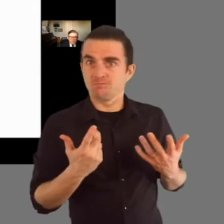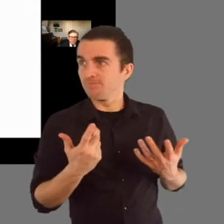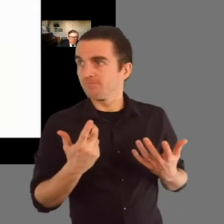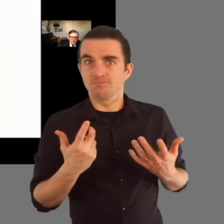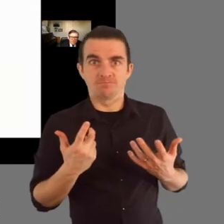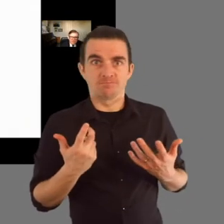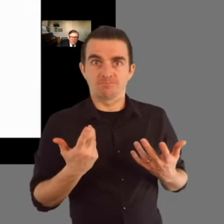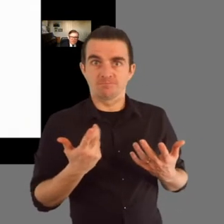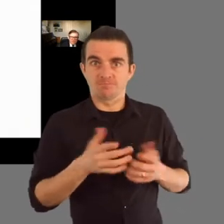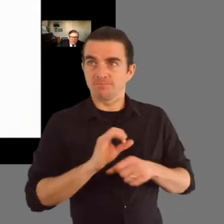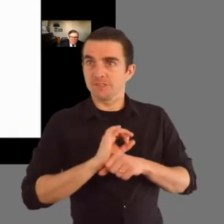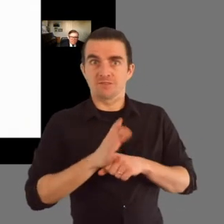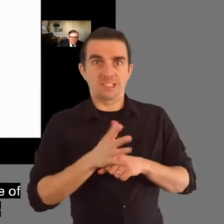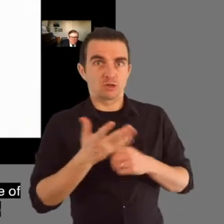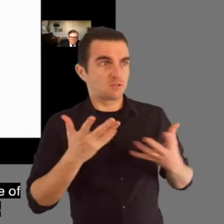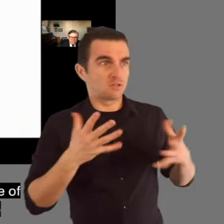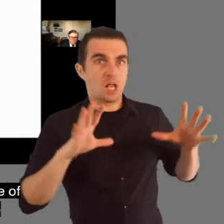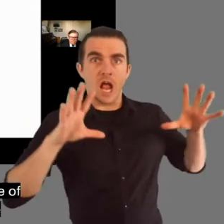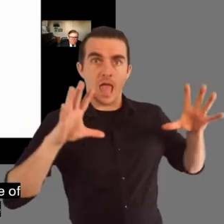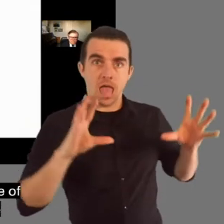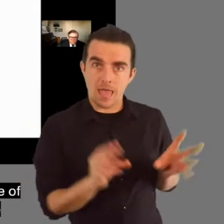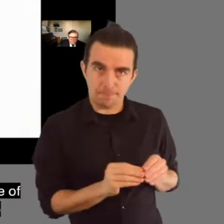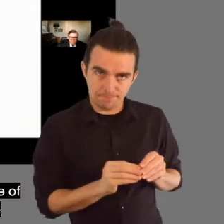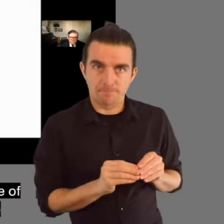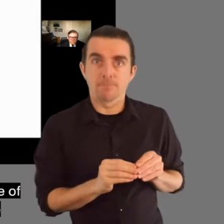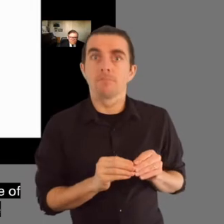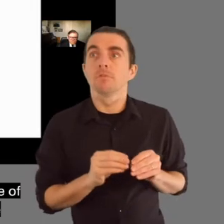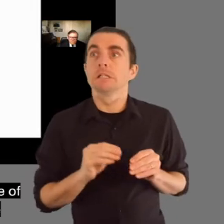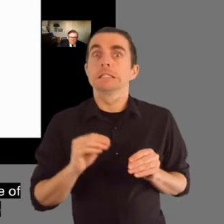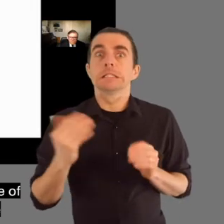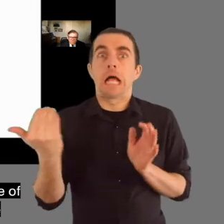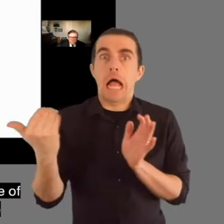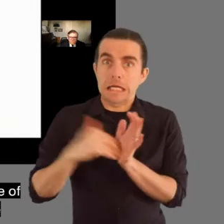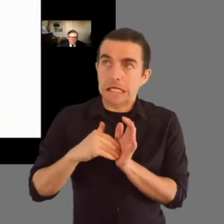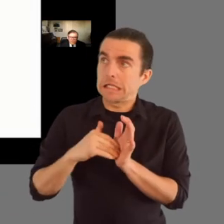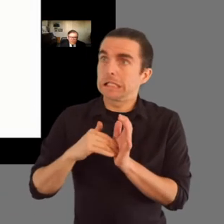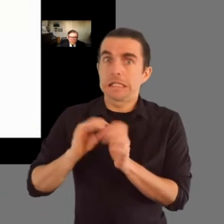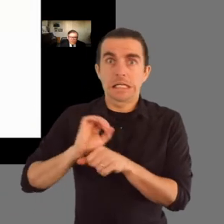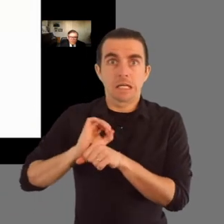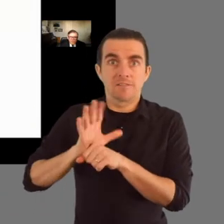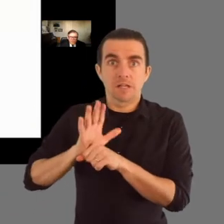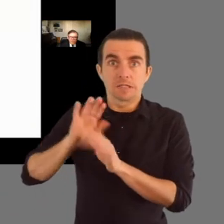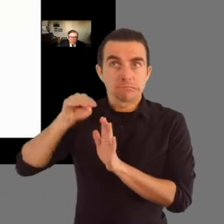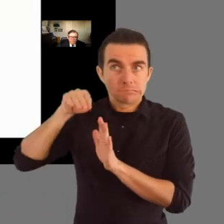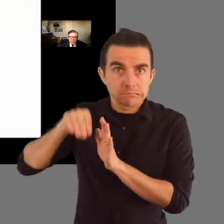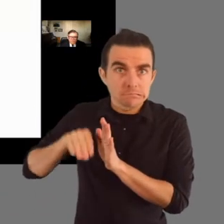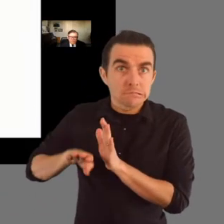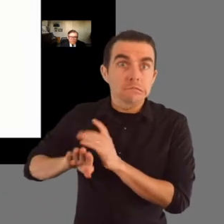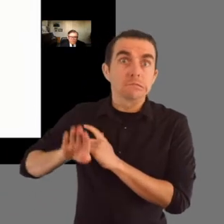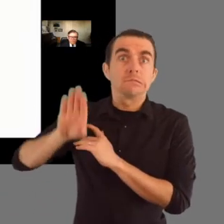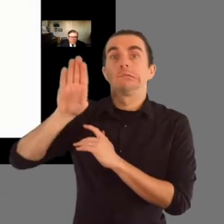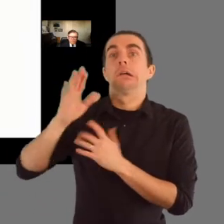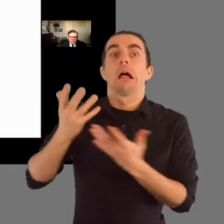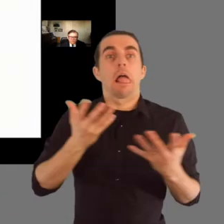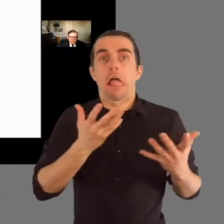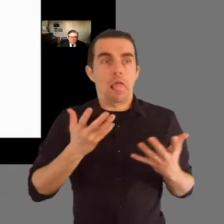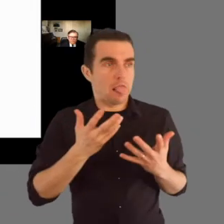his factory. Khan fears a second wave of the virus could mean the complete breakdown of his business.